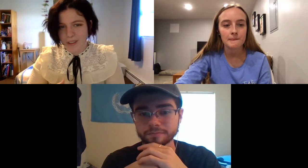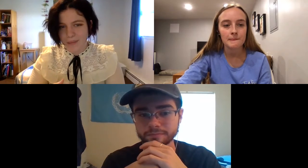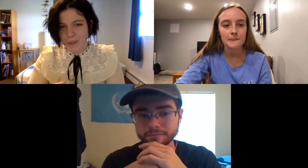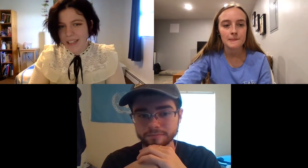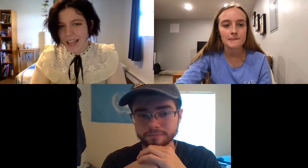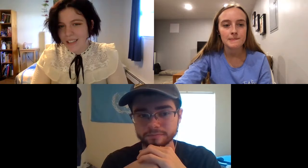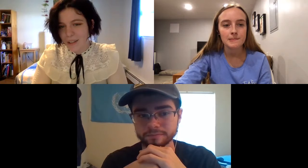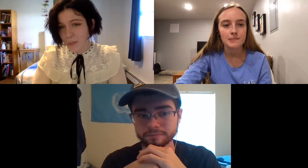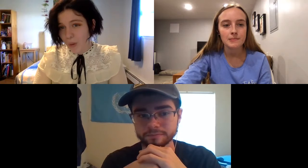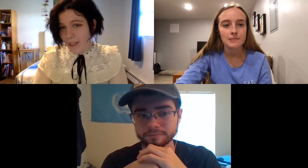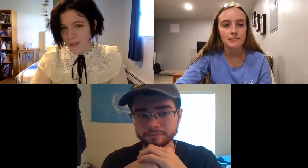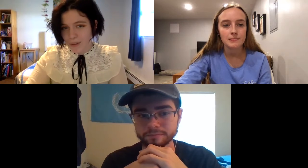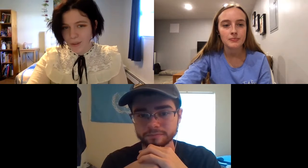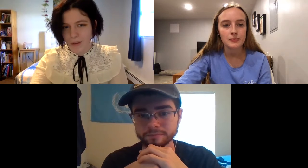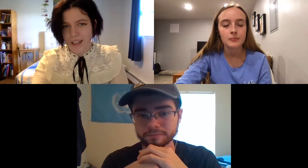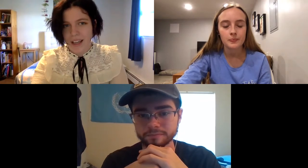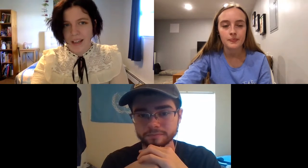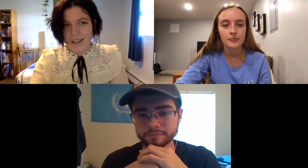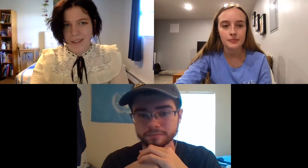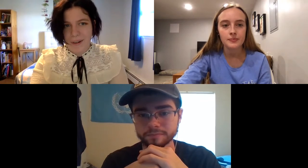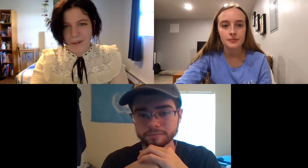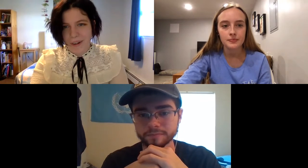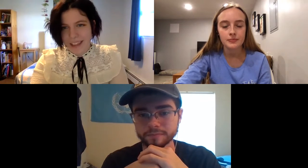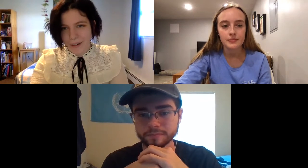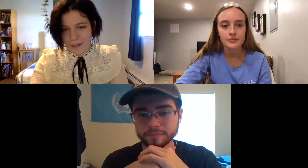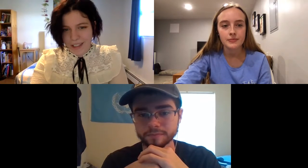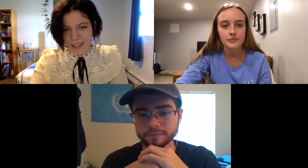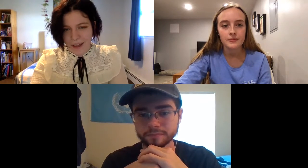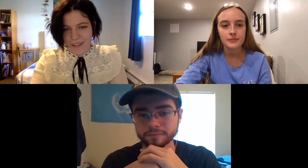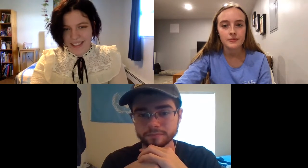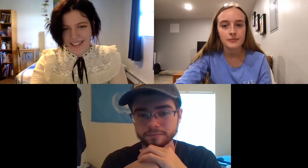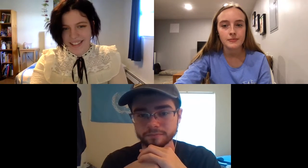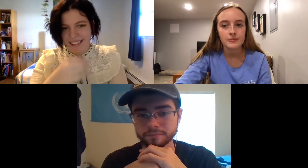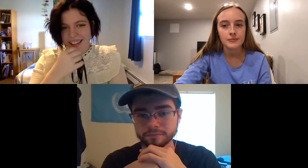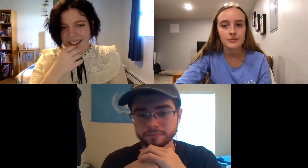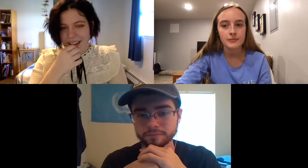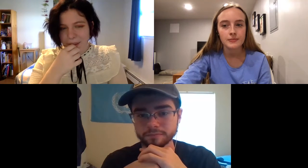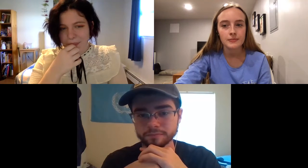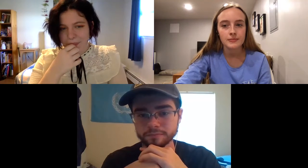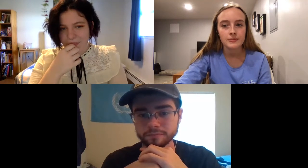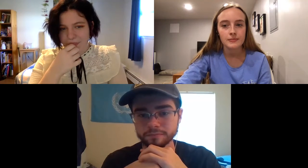pretend to know more than you do. So the way that we were thinking about this is